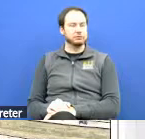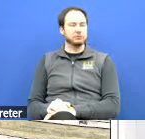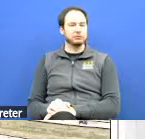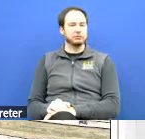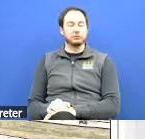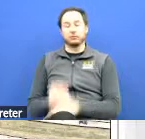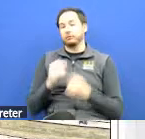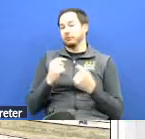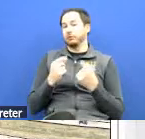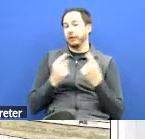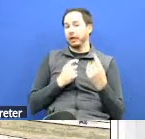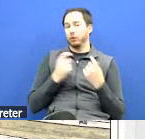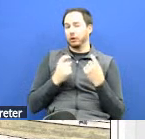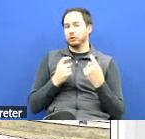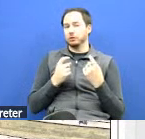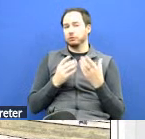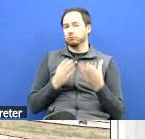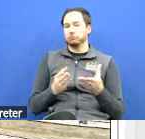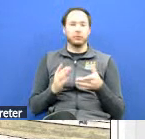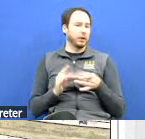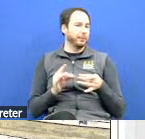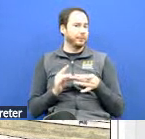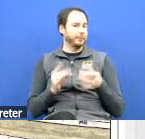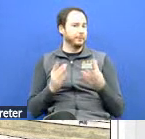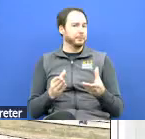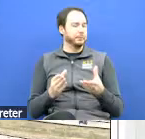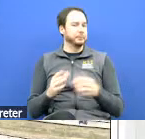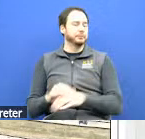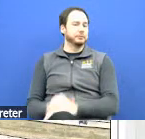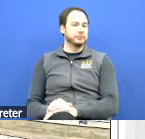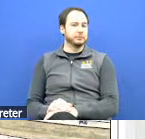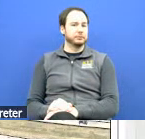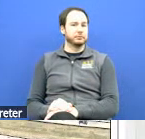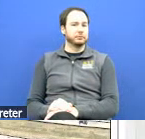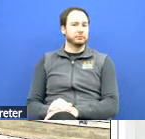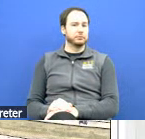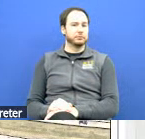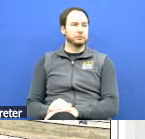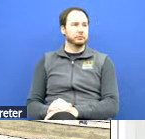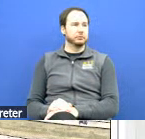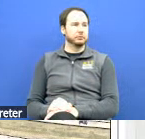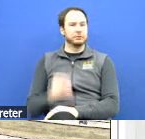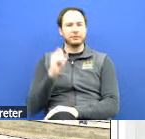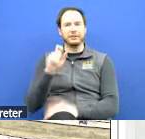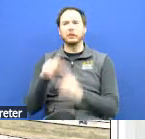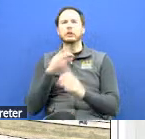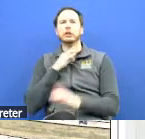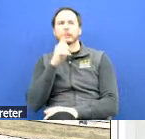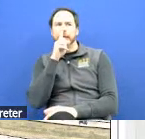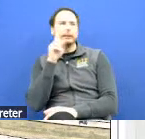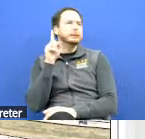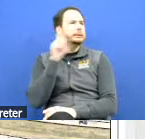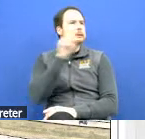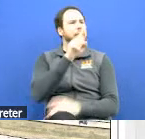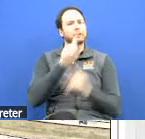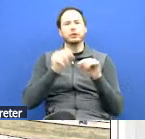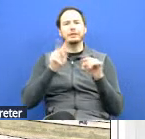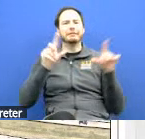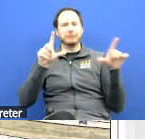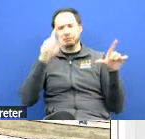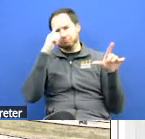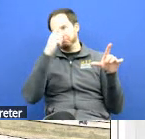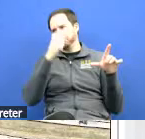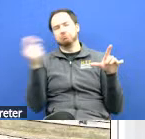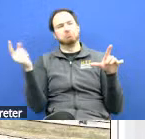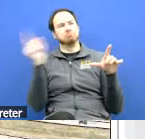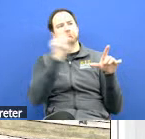any questions on this or comments on the district itself? And if you need to walk up to look closer at the monitor, feel